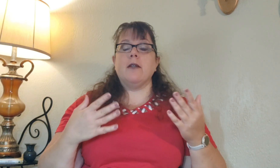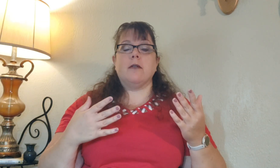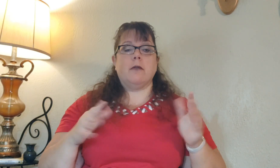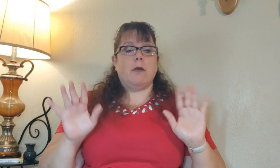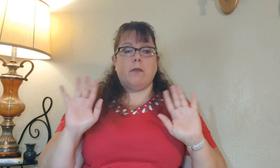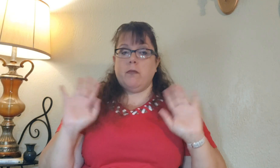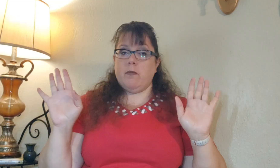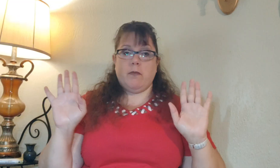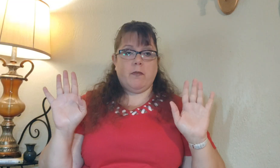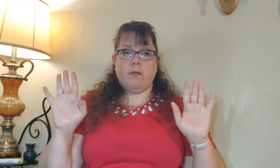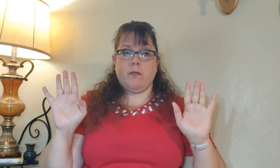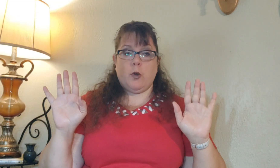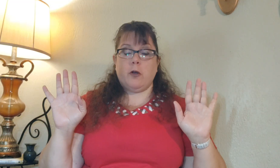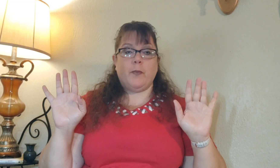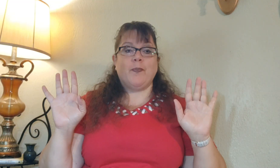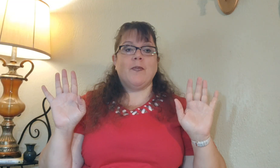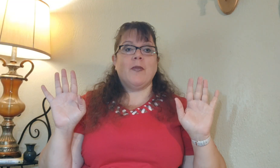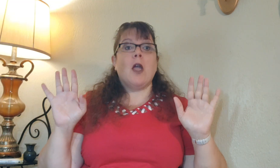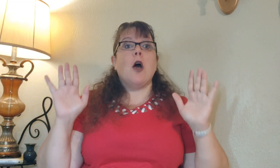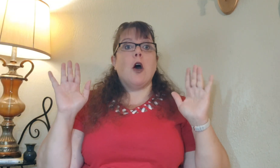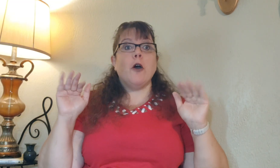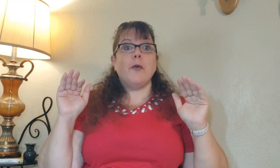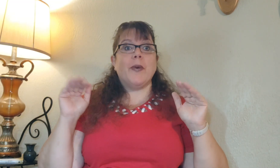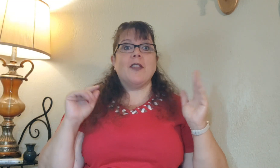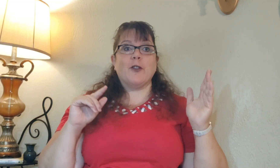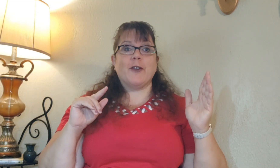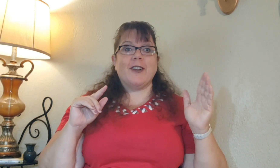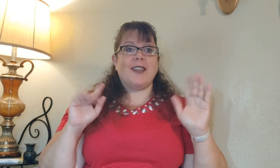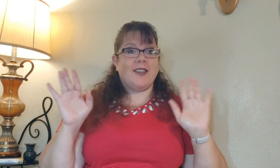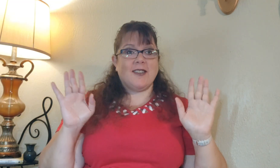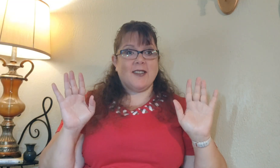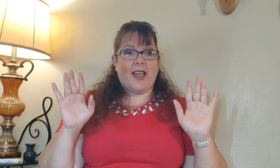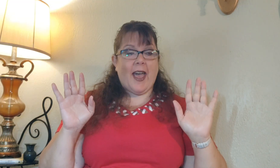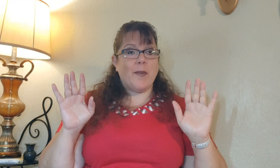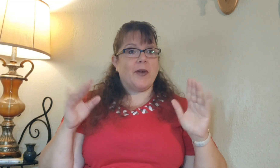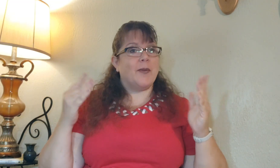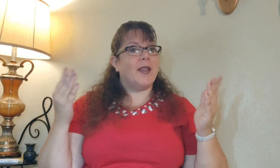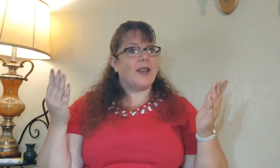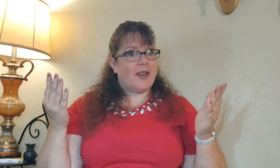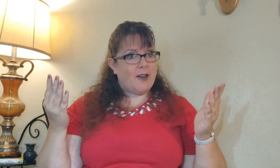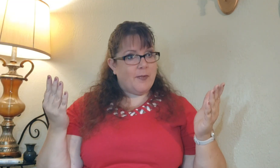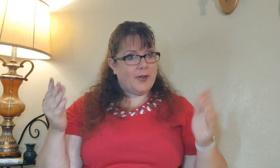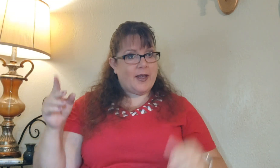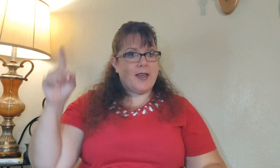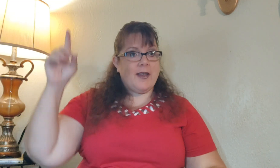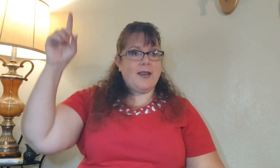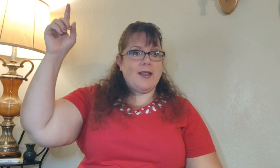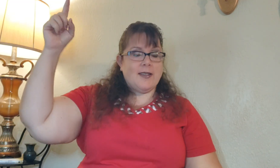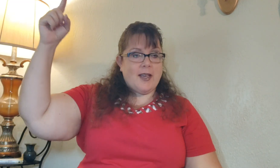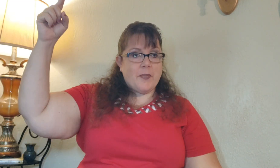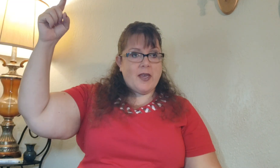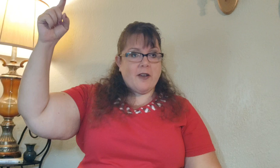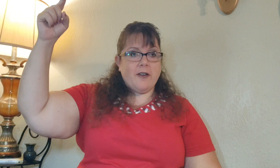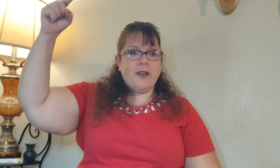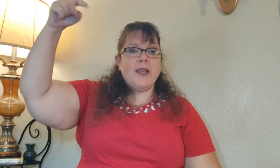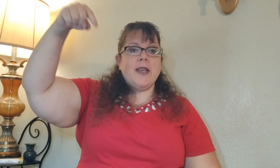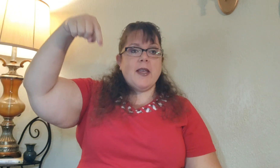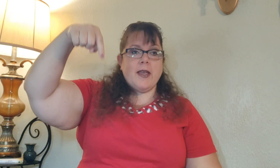Praise or hope in the Lord that this doesn't happen, but like an airplane is up here and